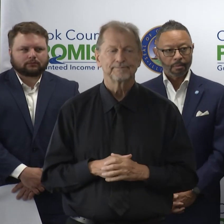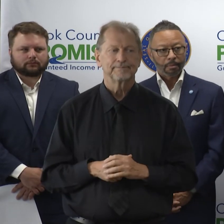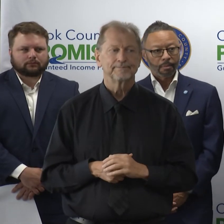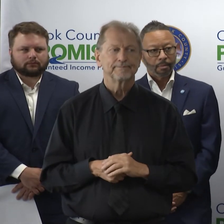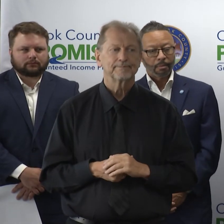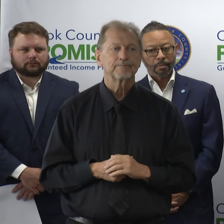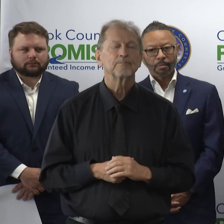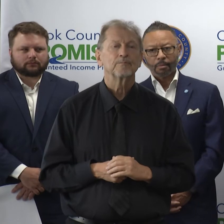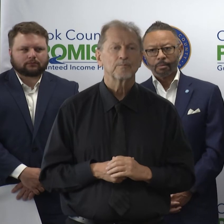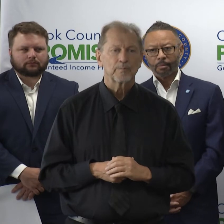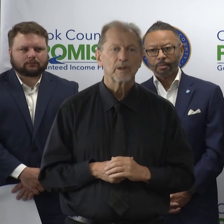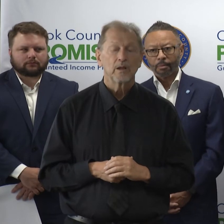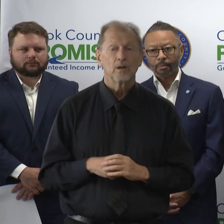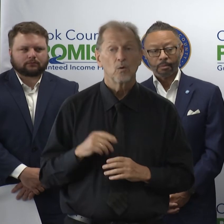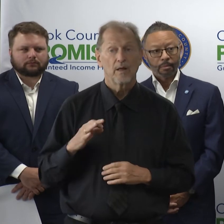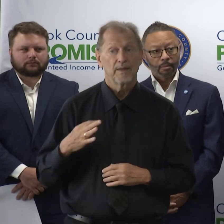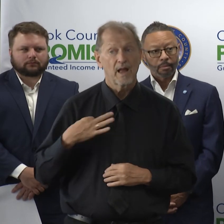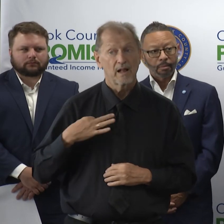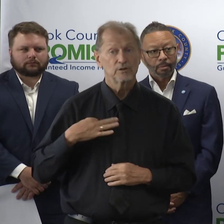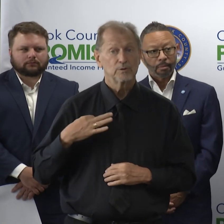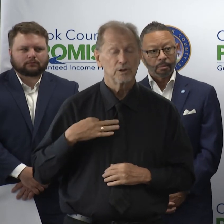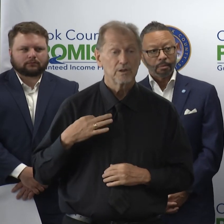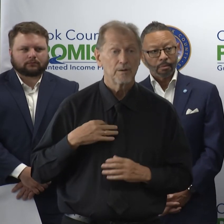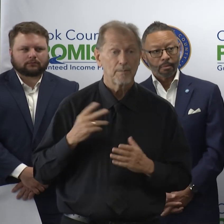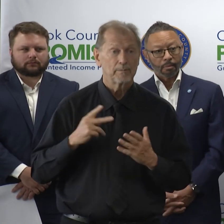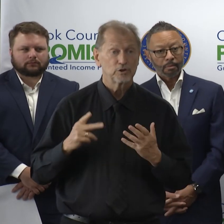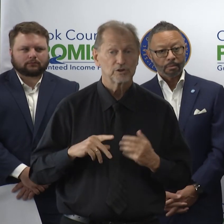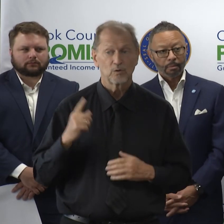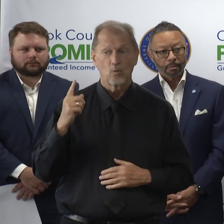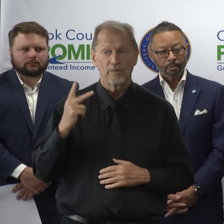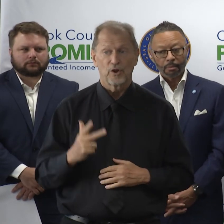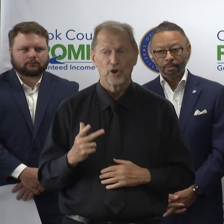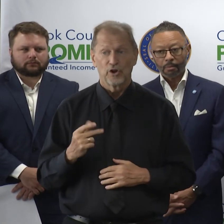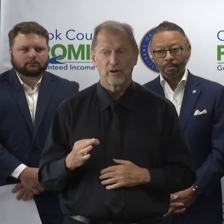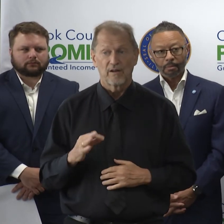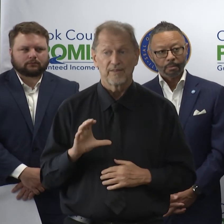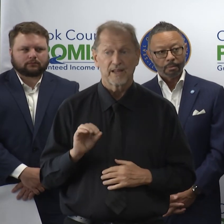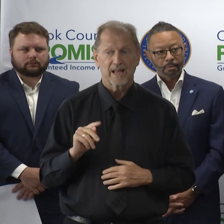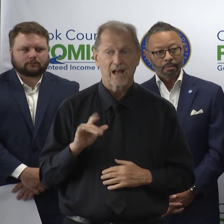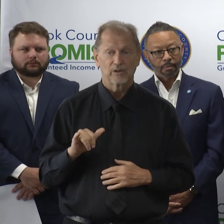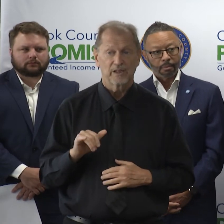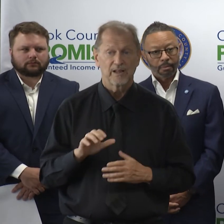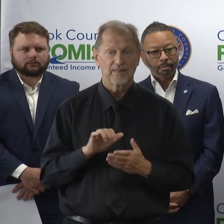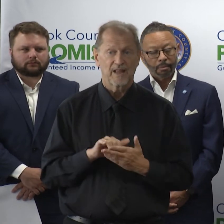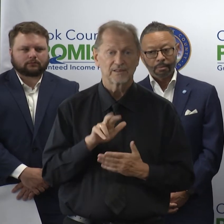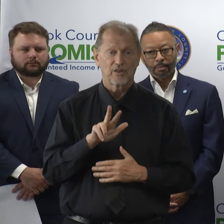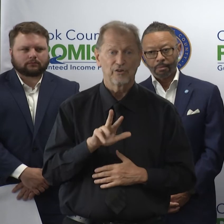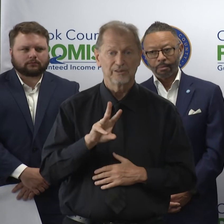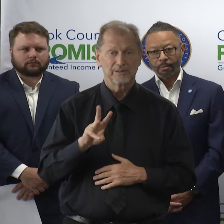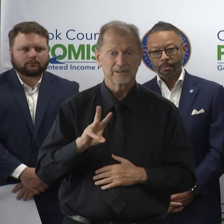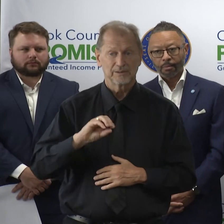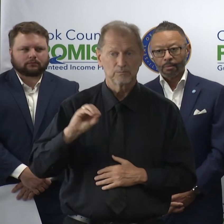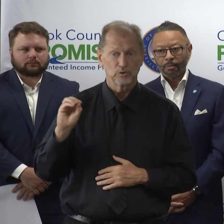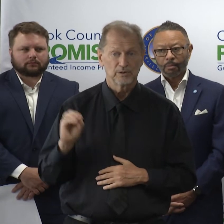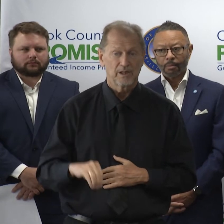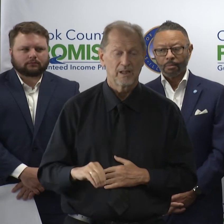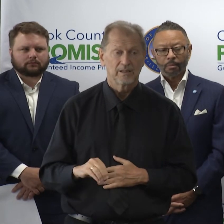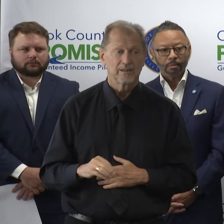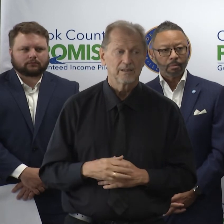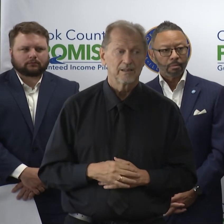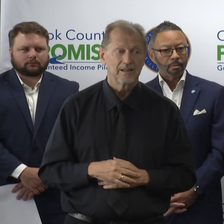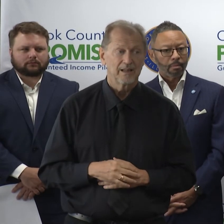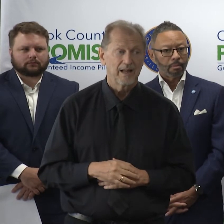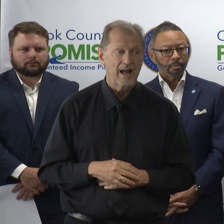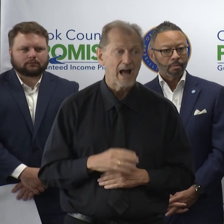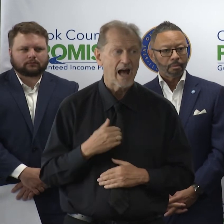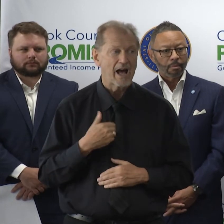Well, as we said, the eligible population is one-third of the county, 36%. I don't